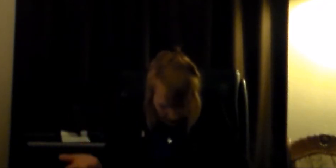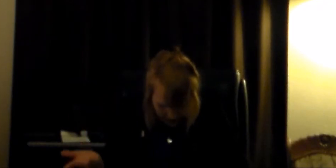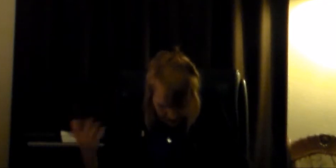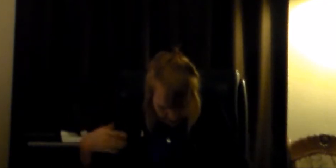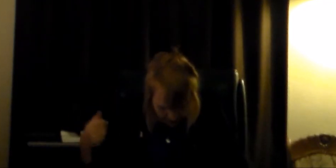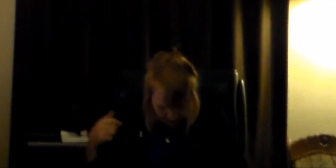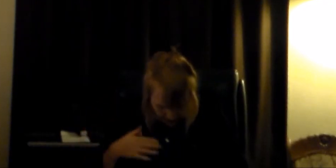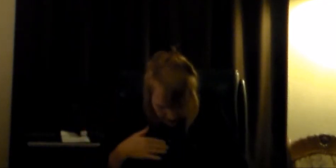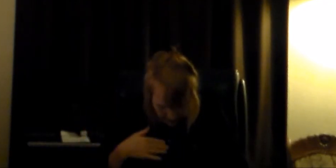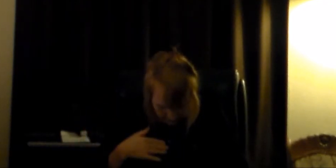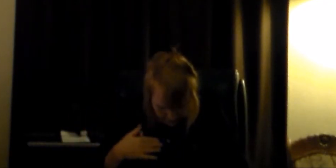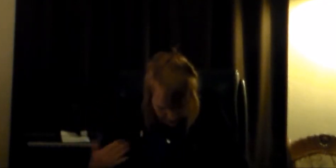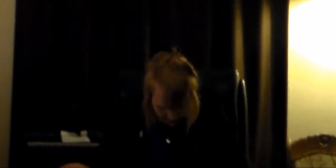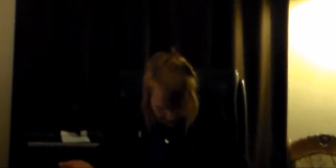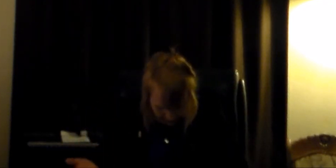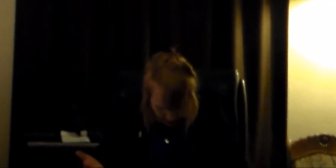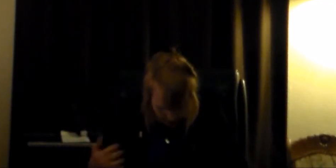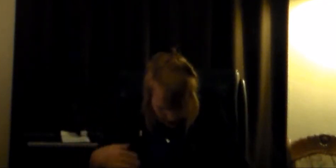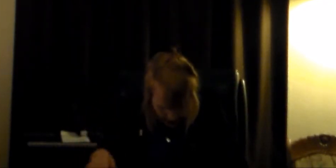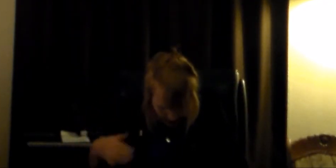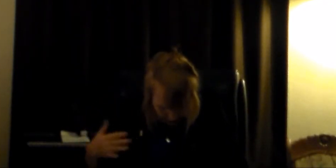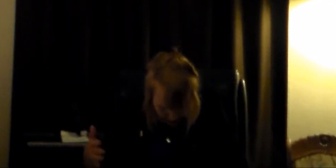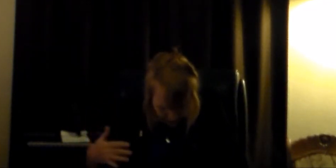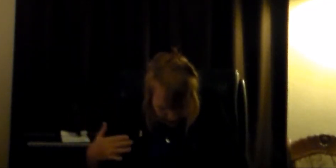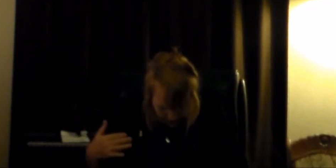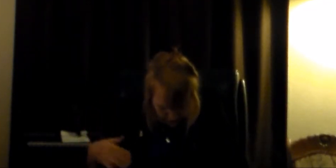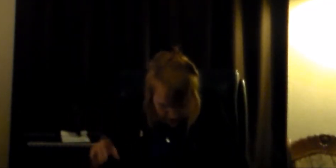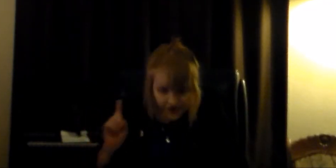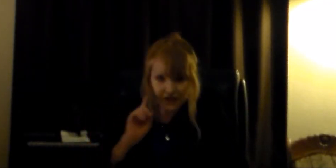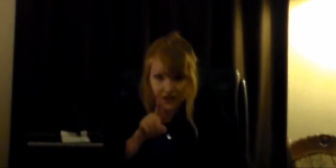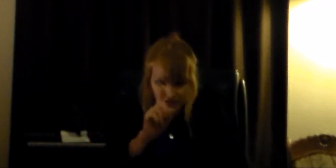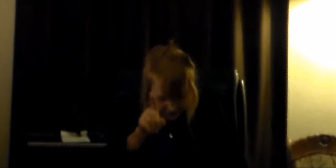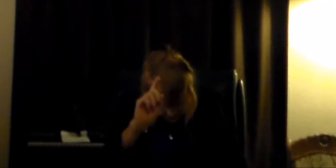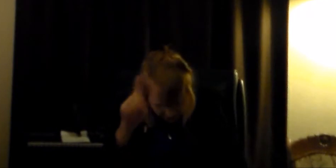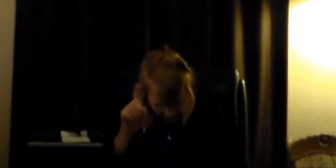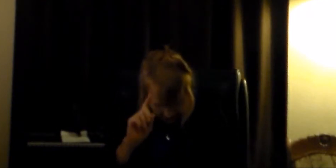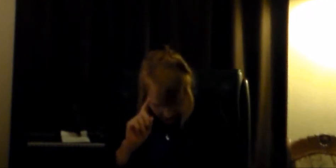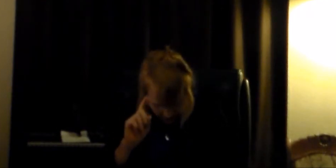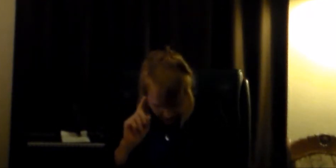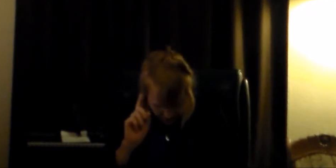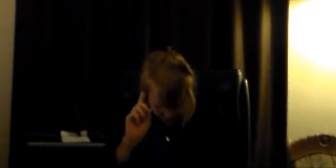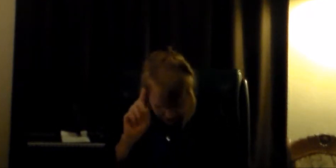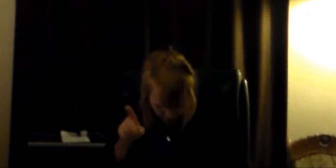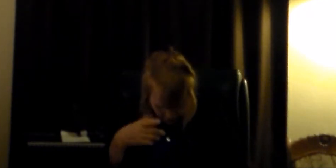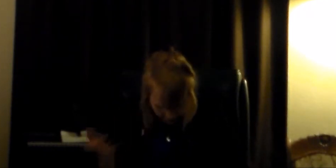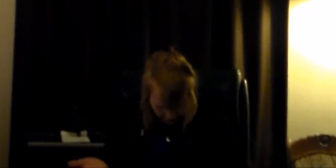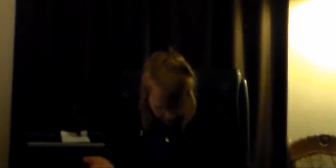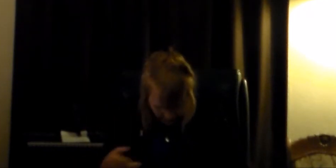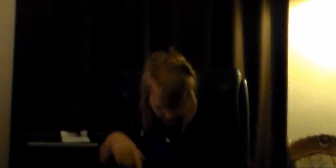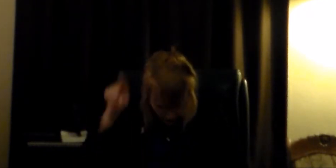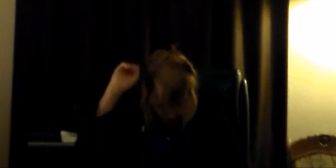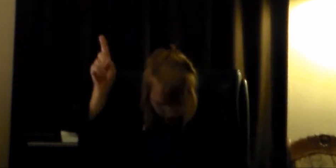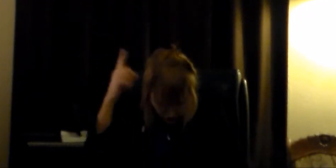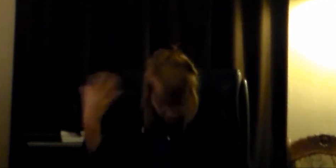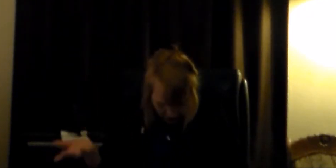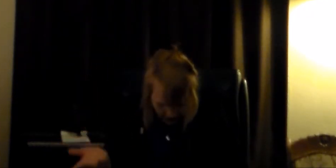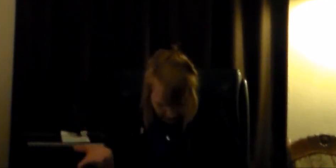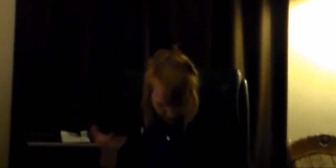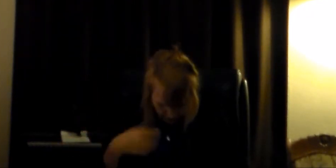God's unfailing love forever and ever. I will praise, which is the love that comes from God. Sing joyfully, you forever, for